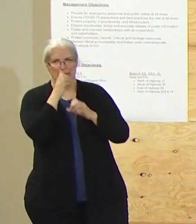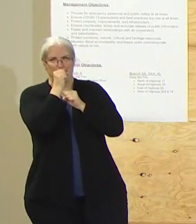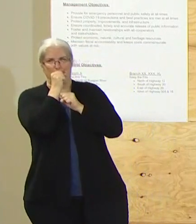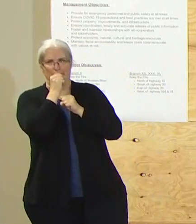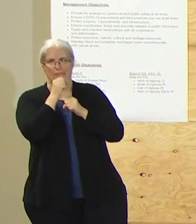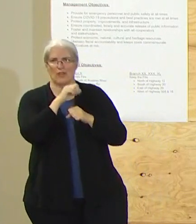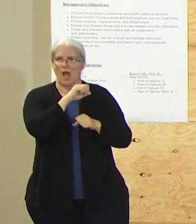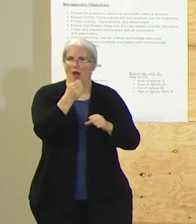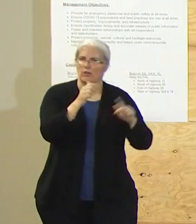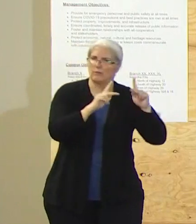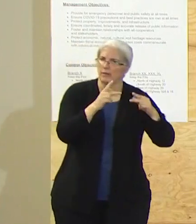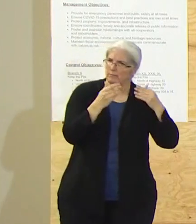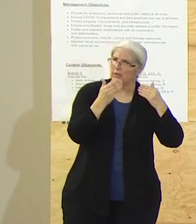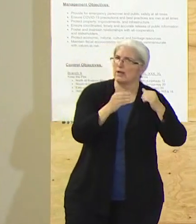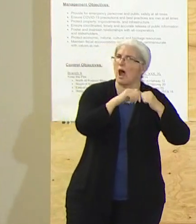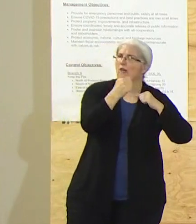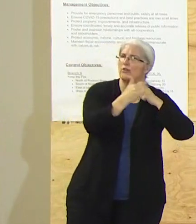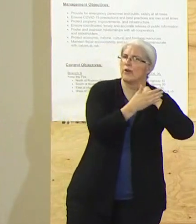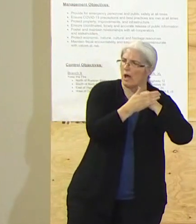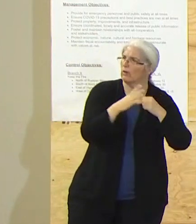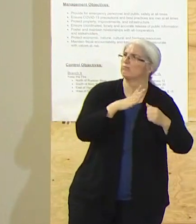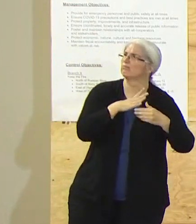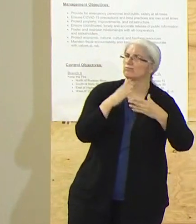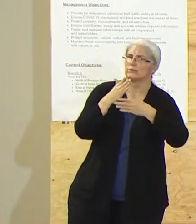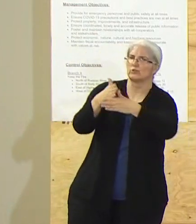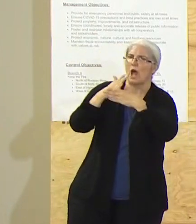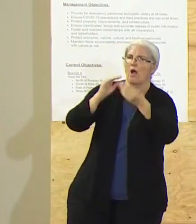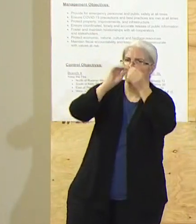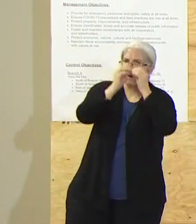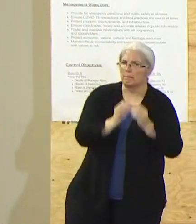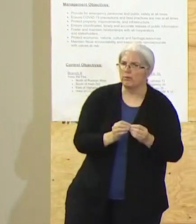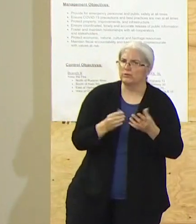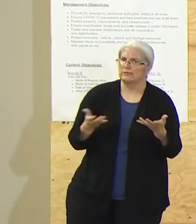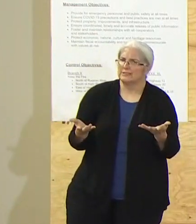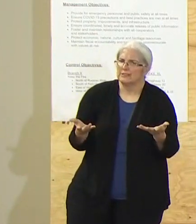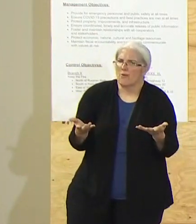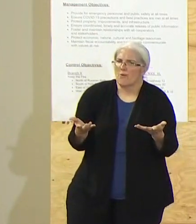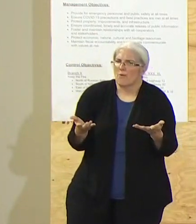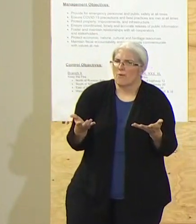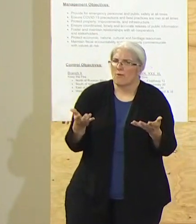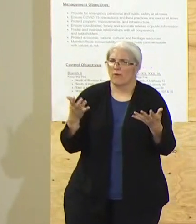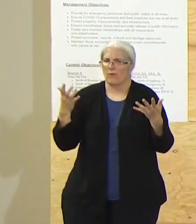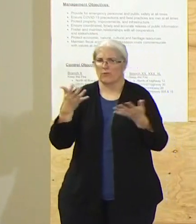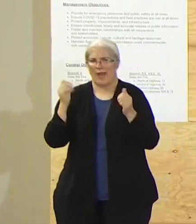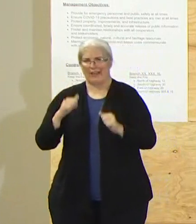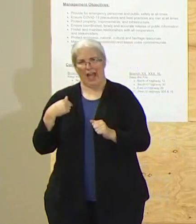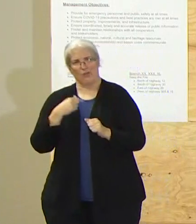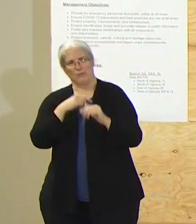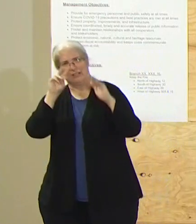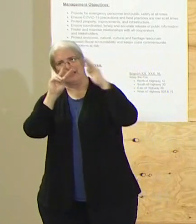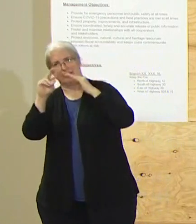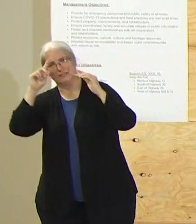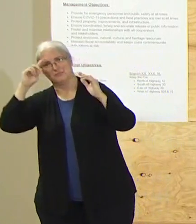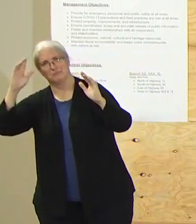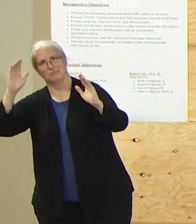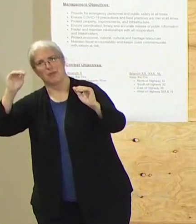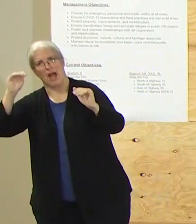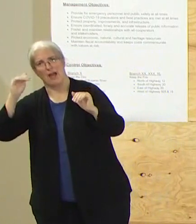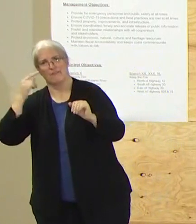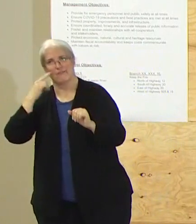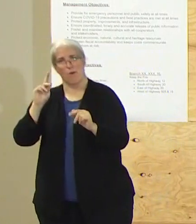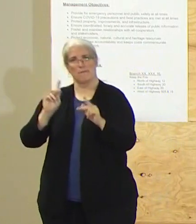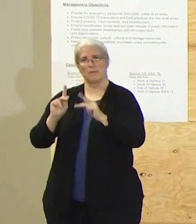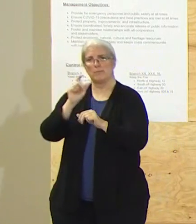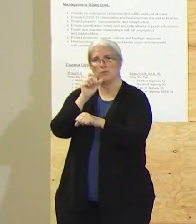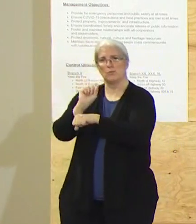the question is, what should statewide standards be in terms of when employer-based outbreaks are publicized? Well, there's a bill in the